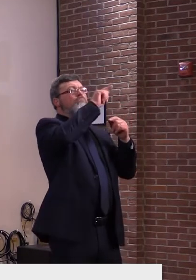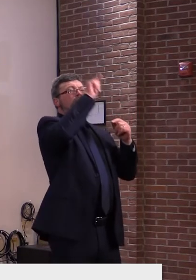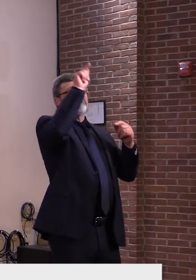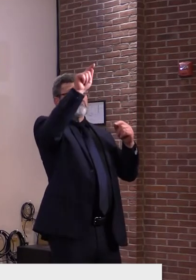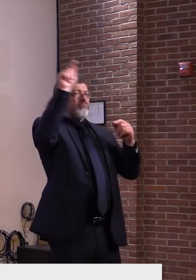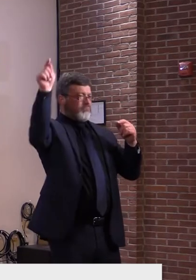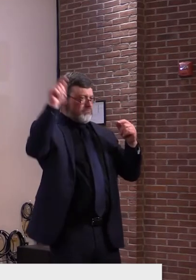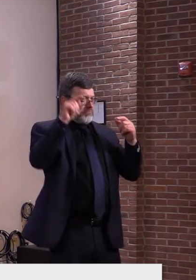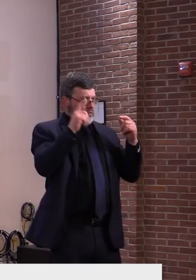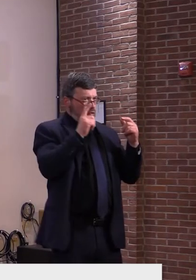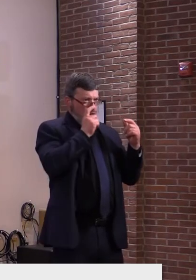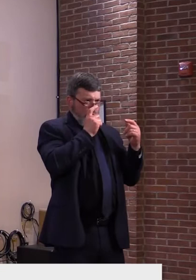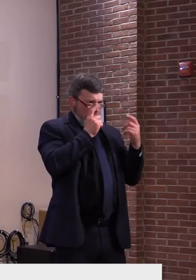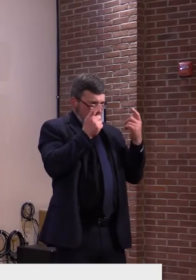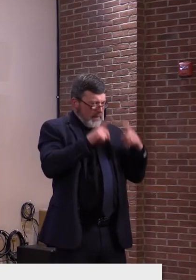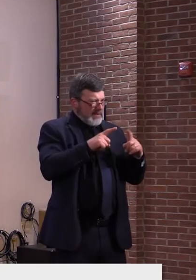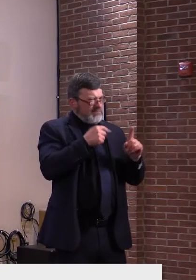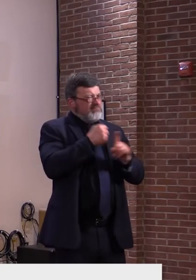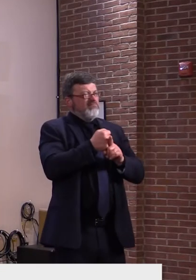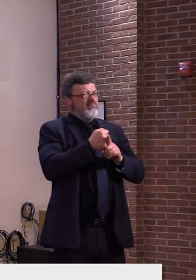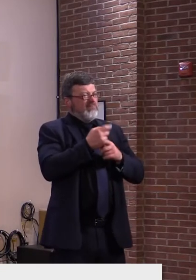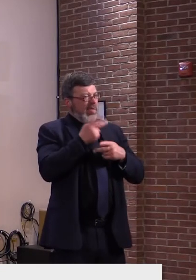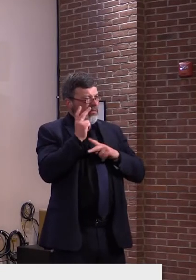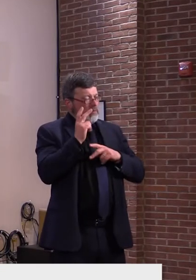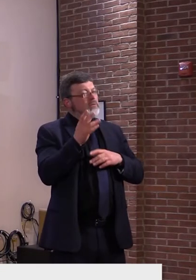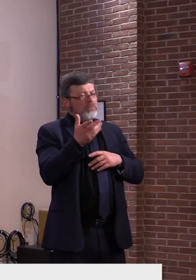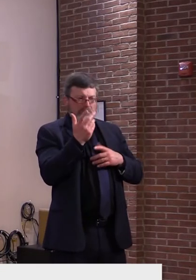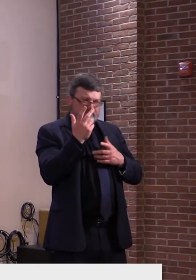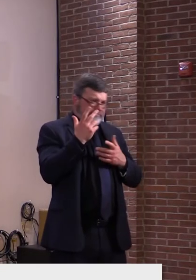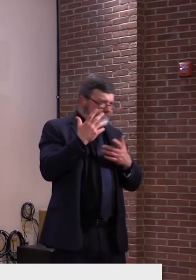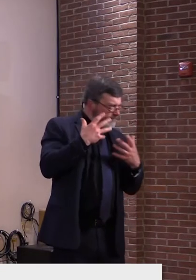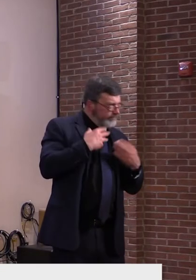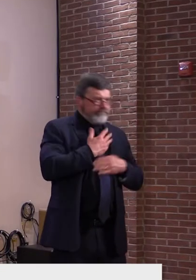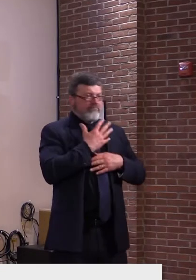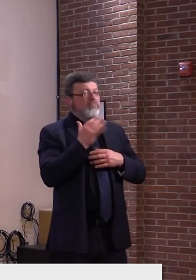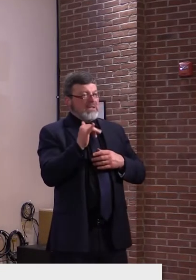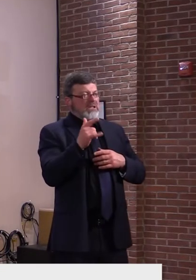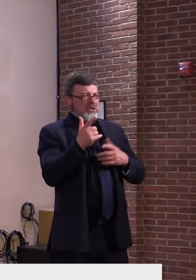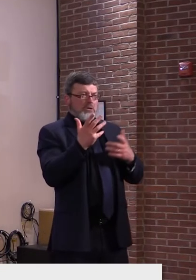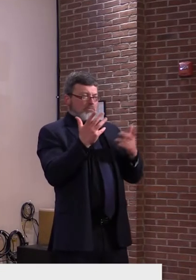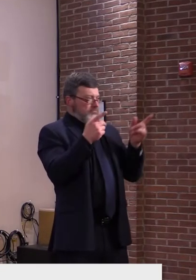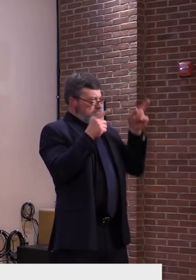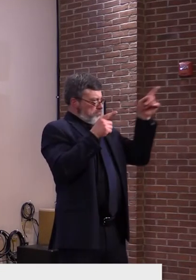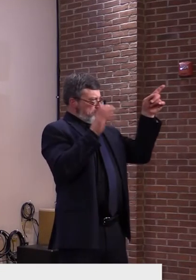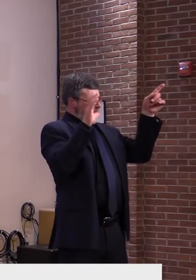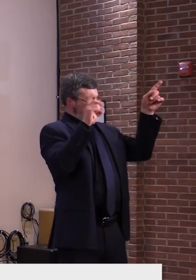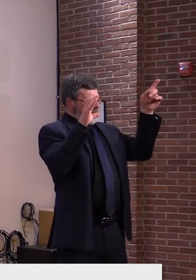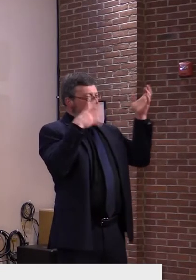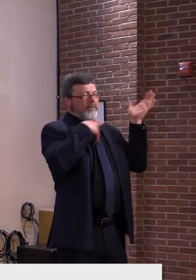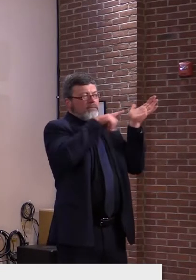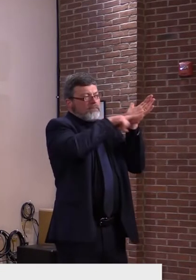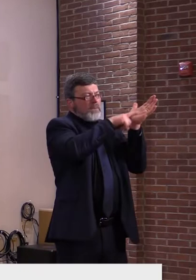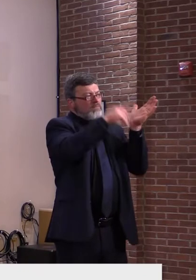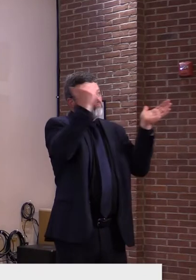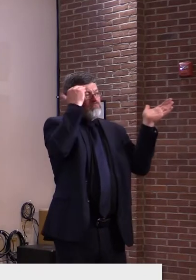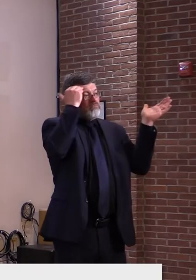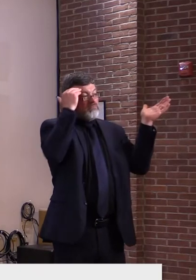fine, but that's how this process works. There are